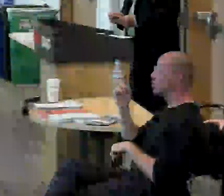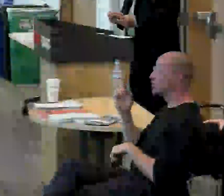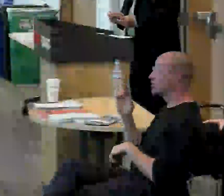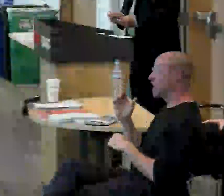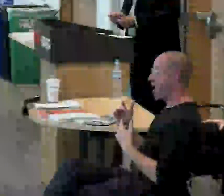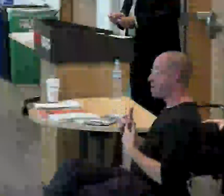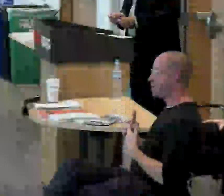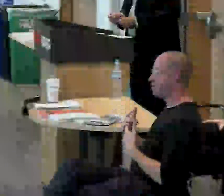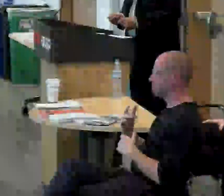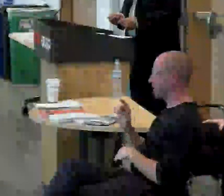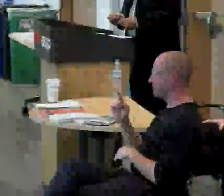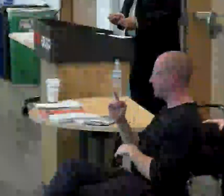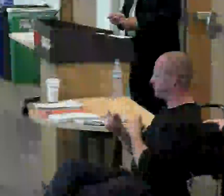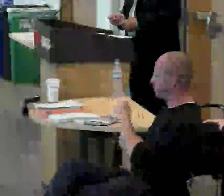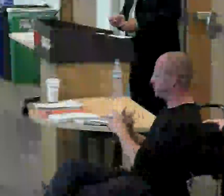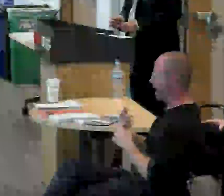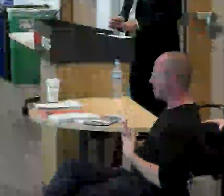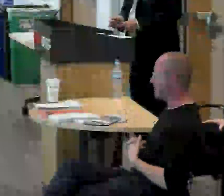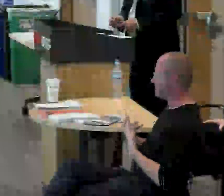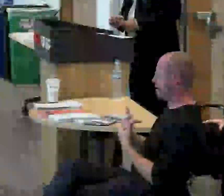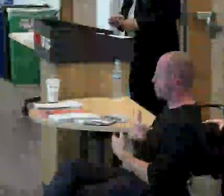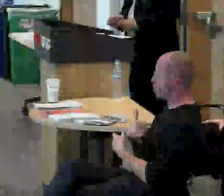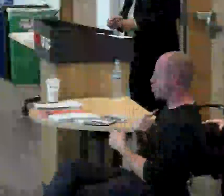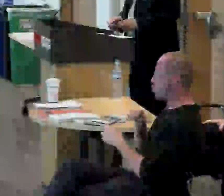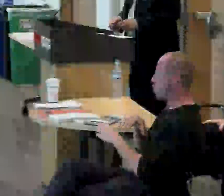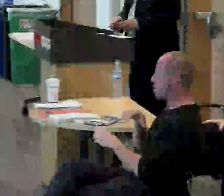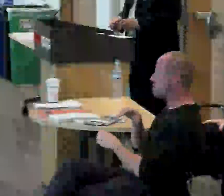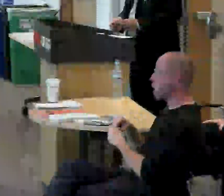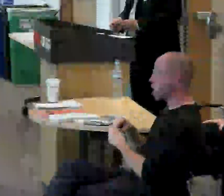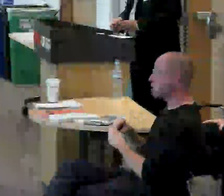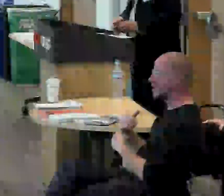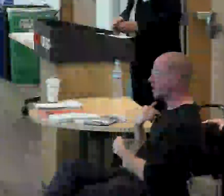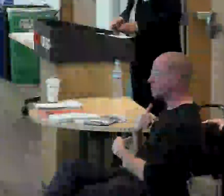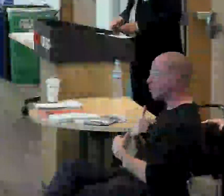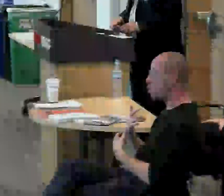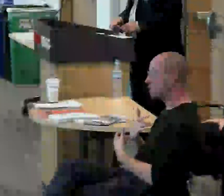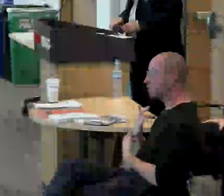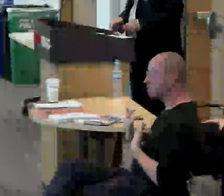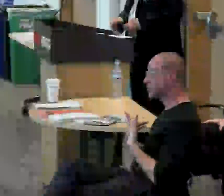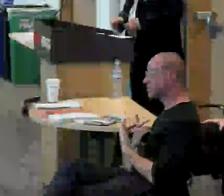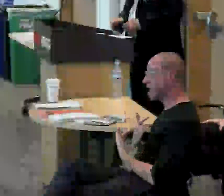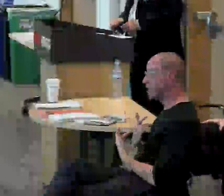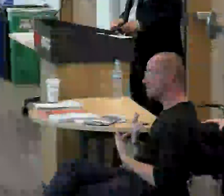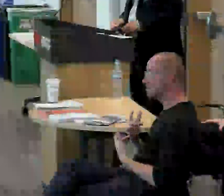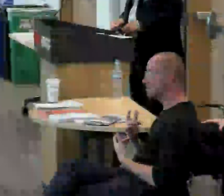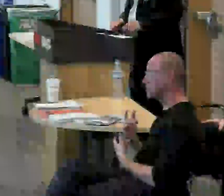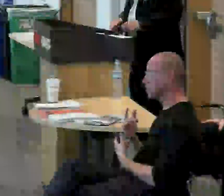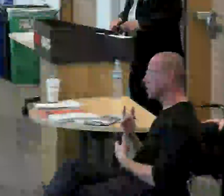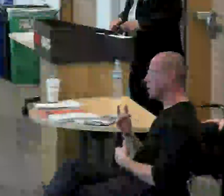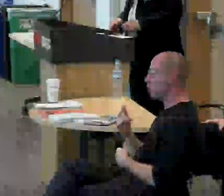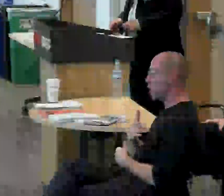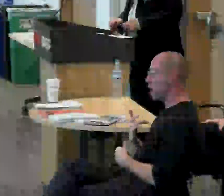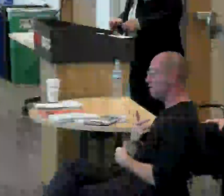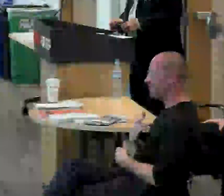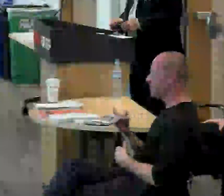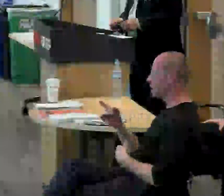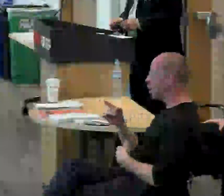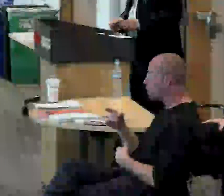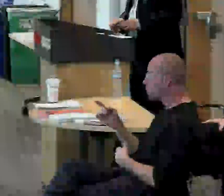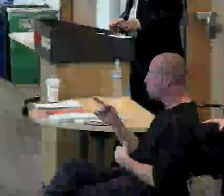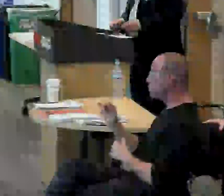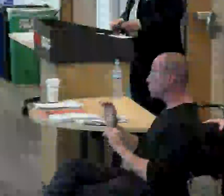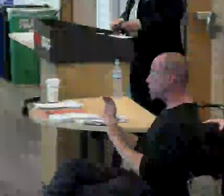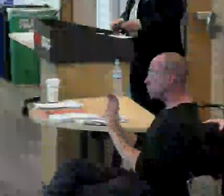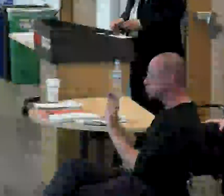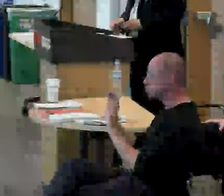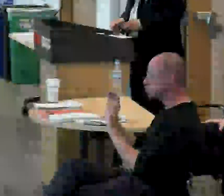part of, and we're excited to do it. So we're, I feel already like we're working with a network of folks with World